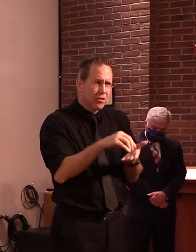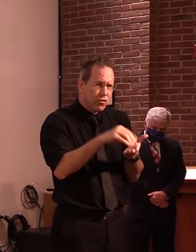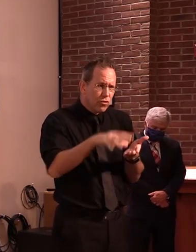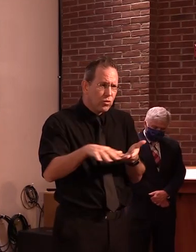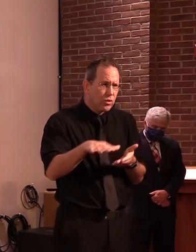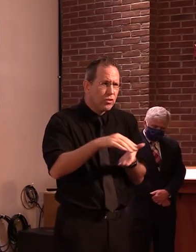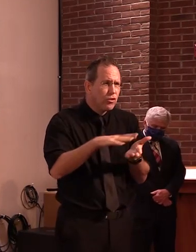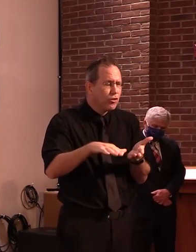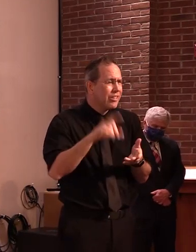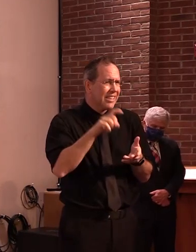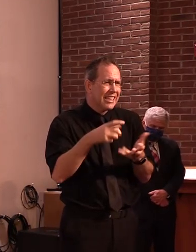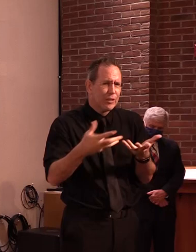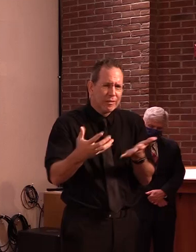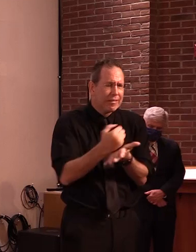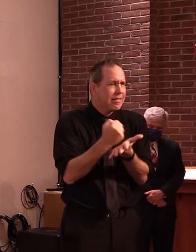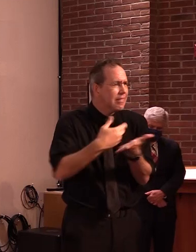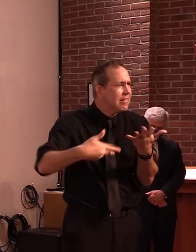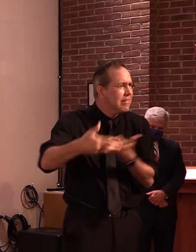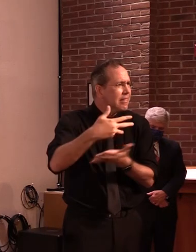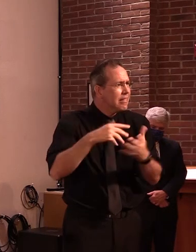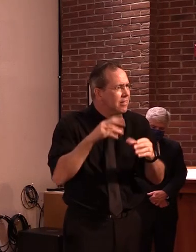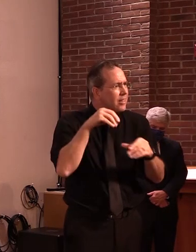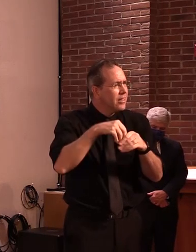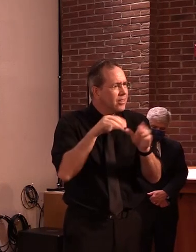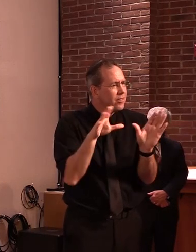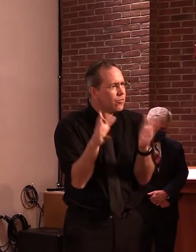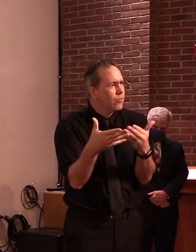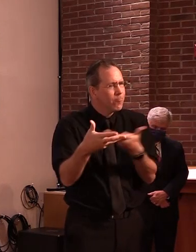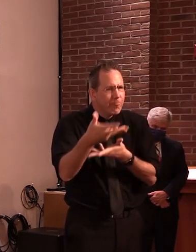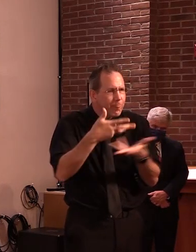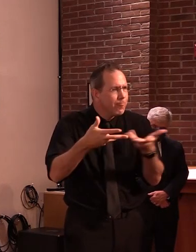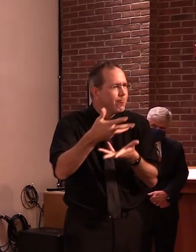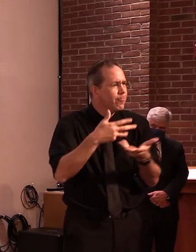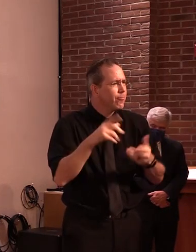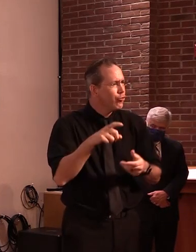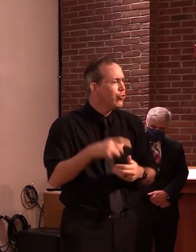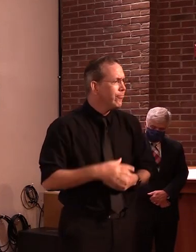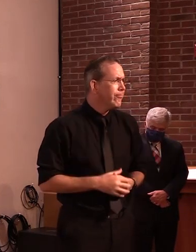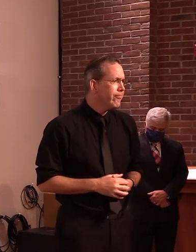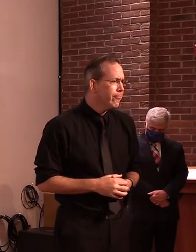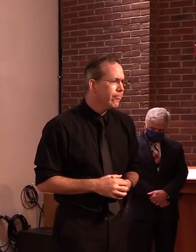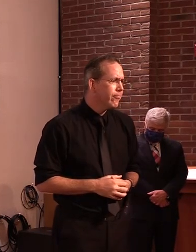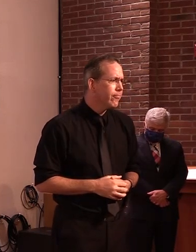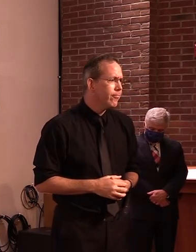will, I think, benefit them tremendously. Secretary French?